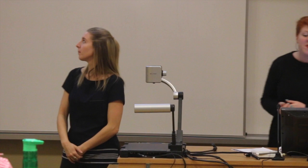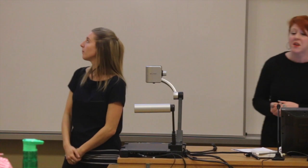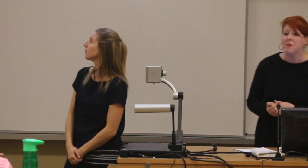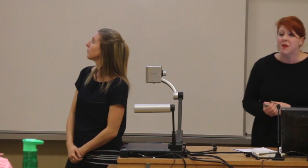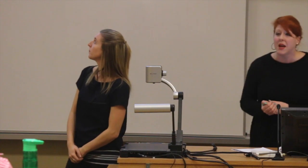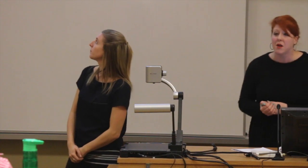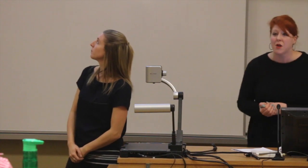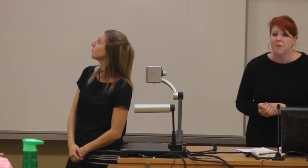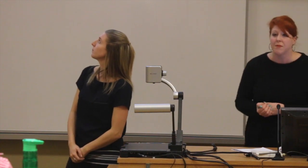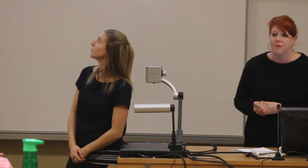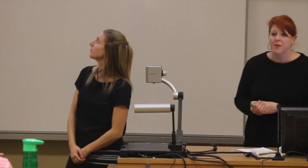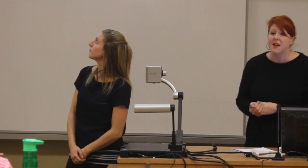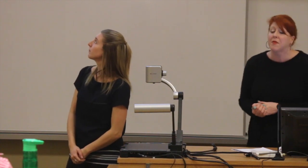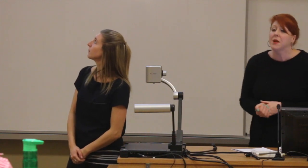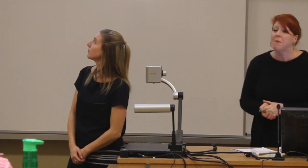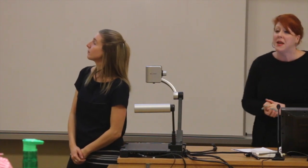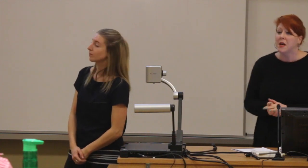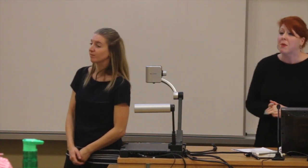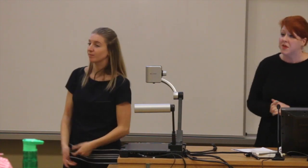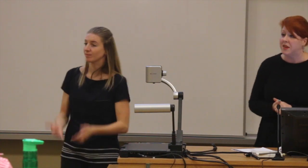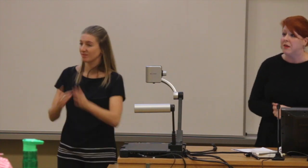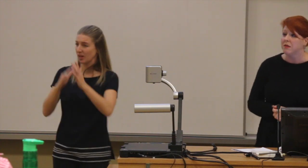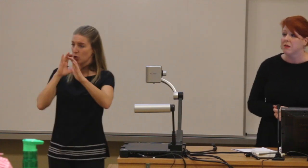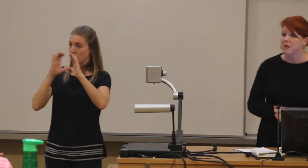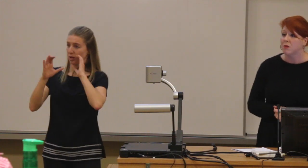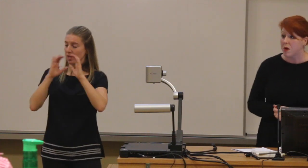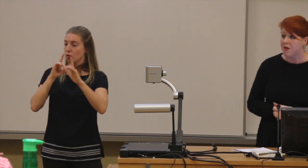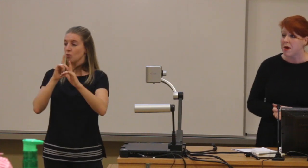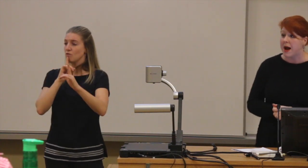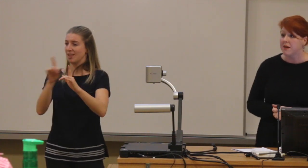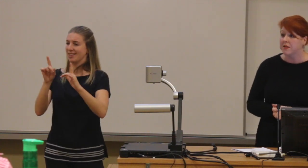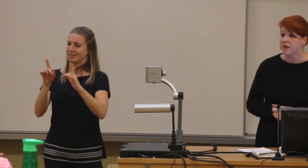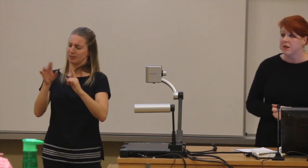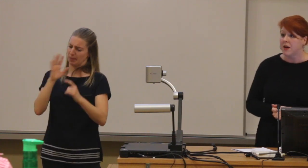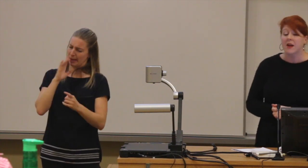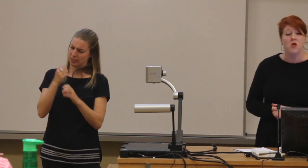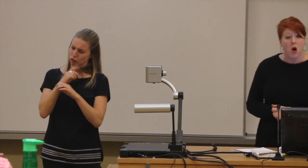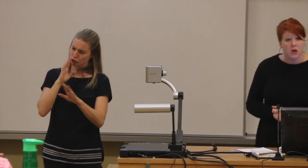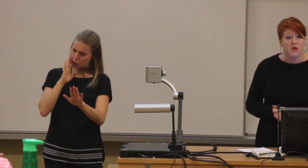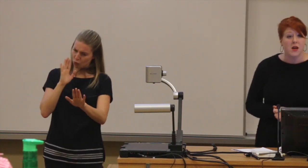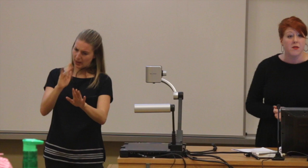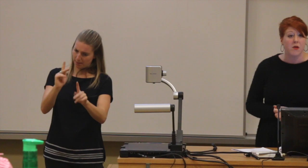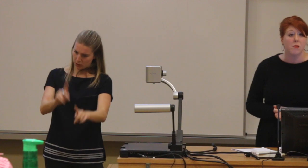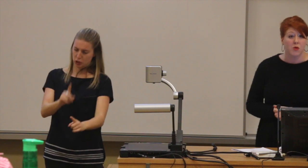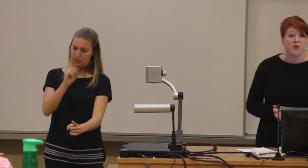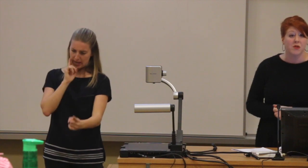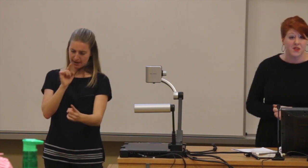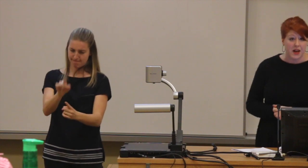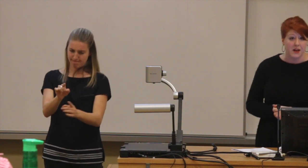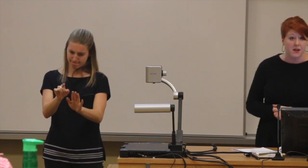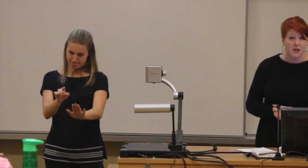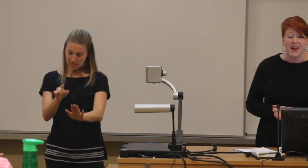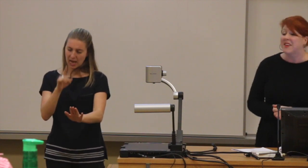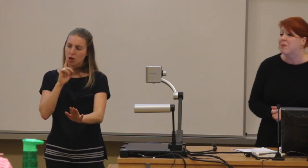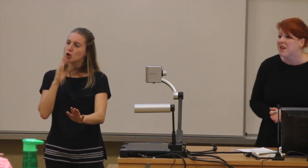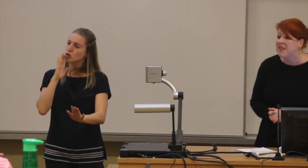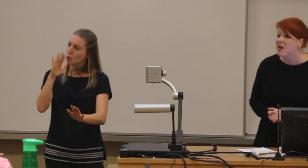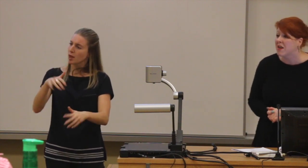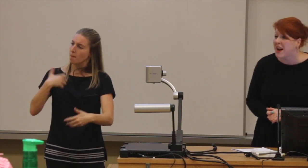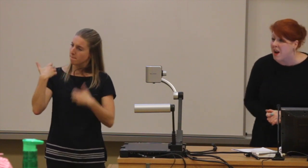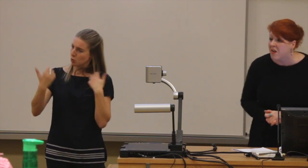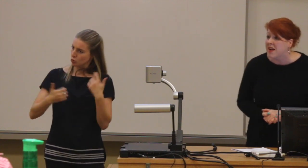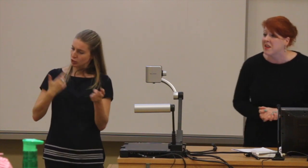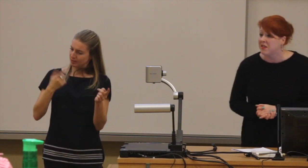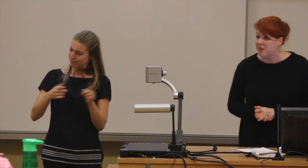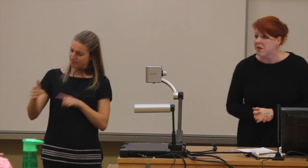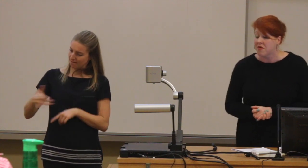In terms of our communication, again, it's really meeting a person where they're at, acknowledging their emotional state, expressing